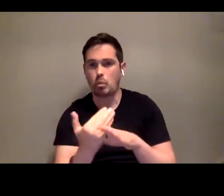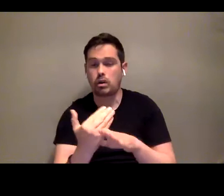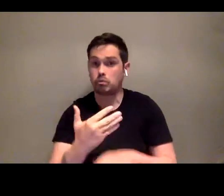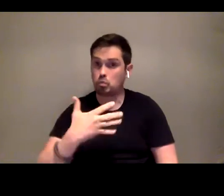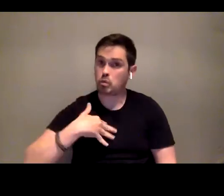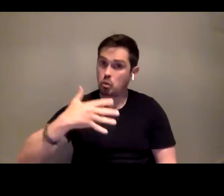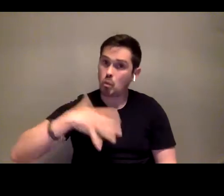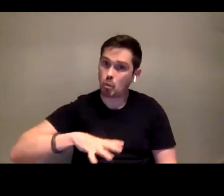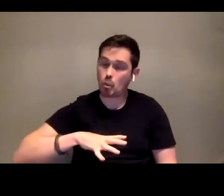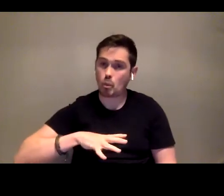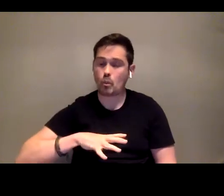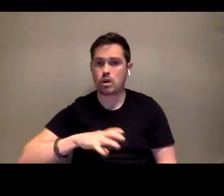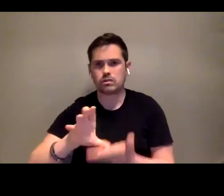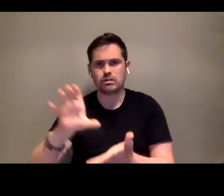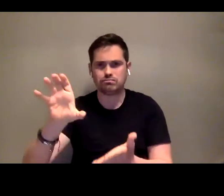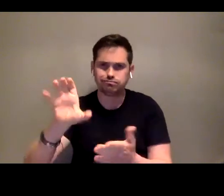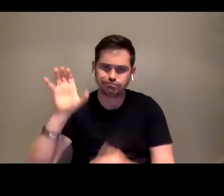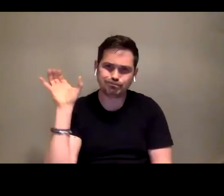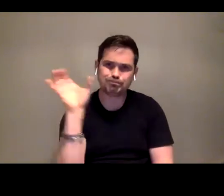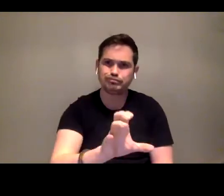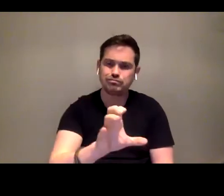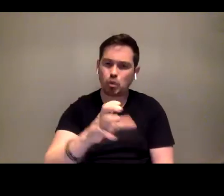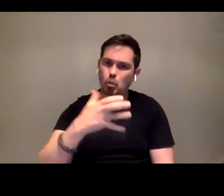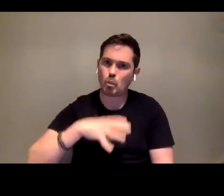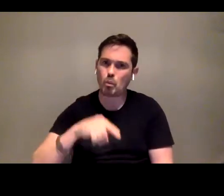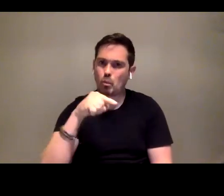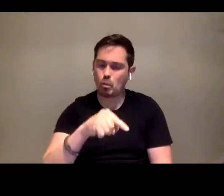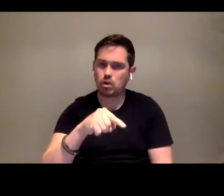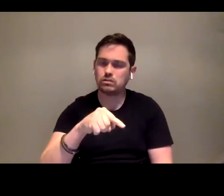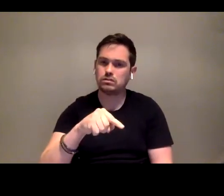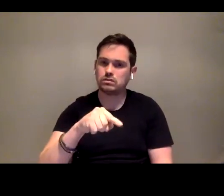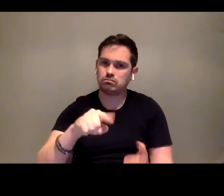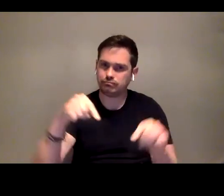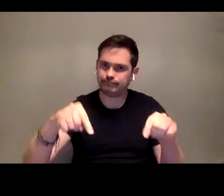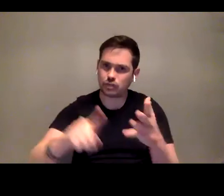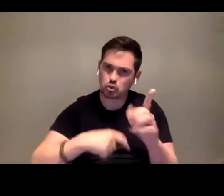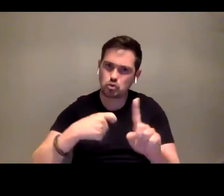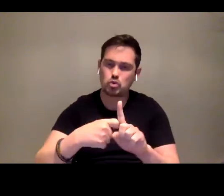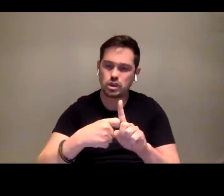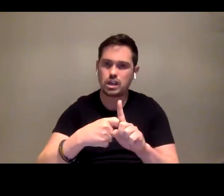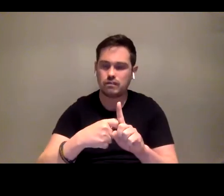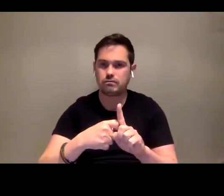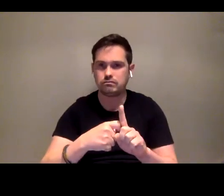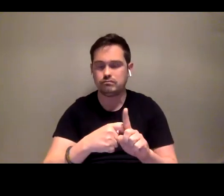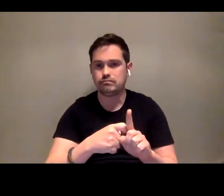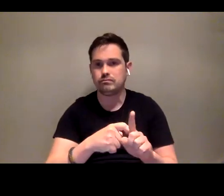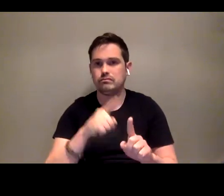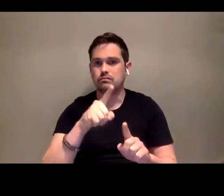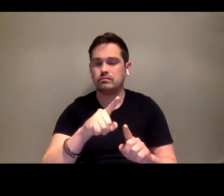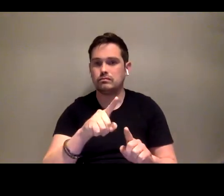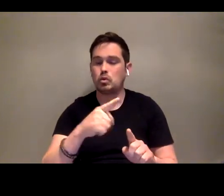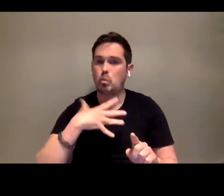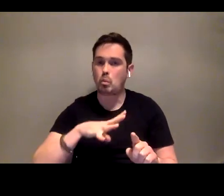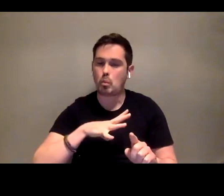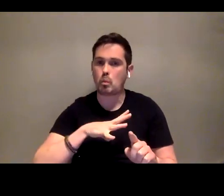want a massive investment program all over country and in every part of our economy to tackle climate